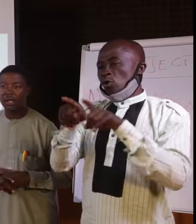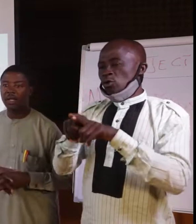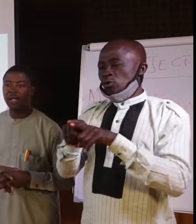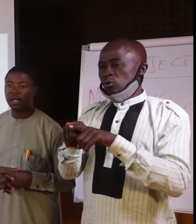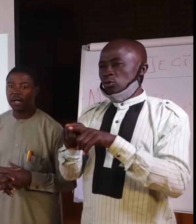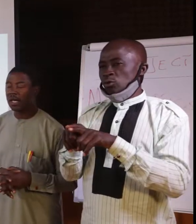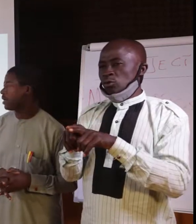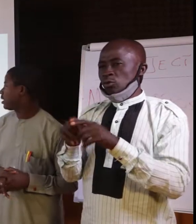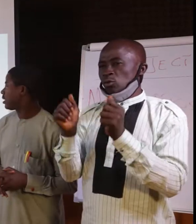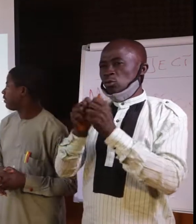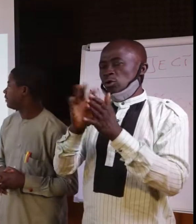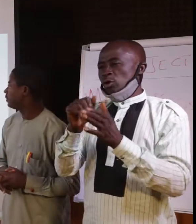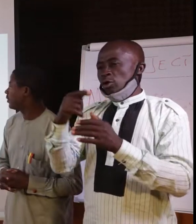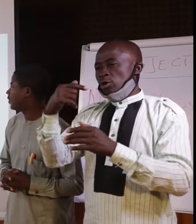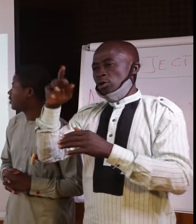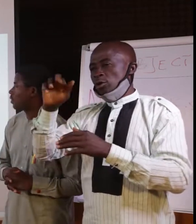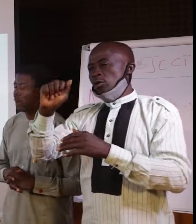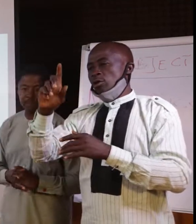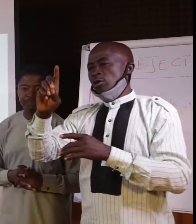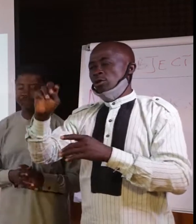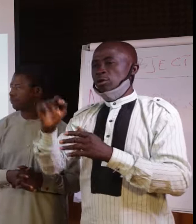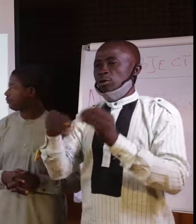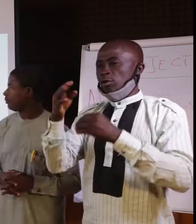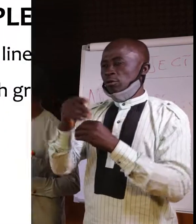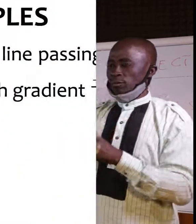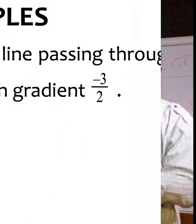with gradient given. Question 1.